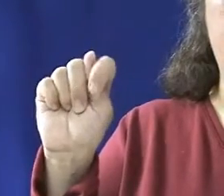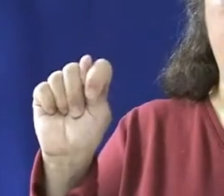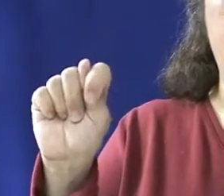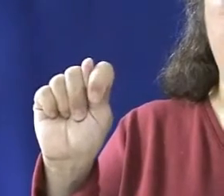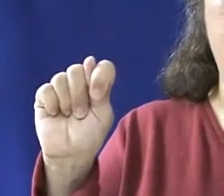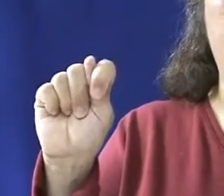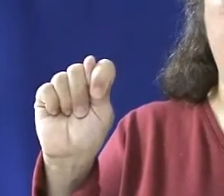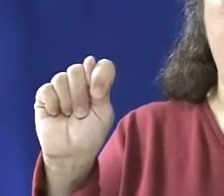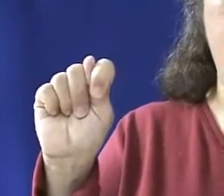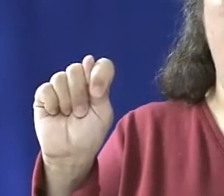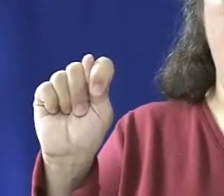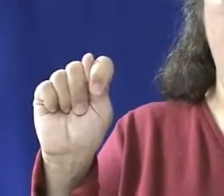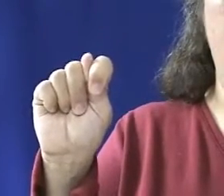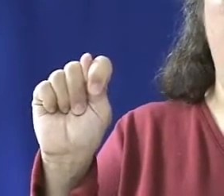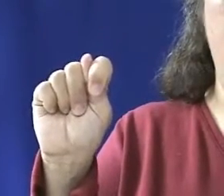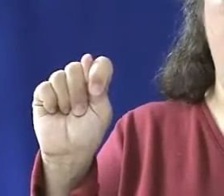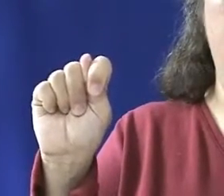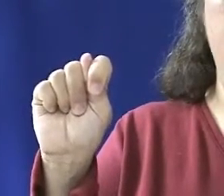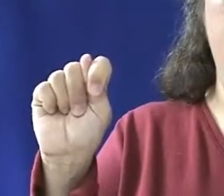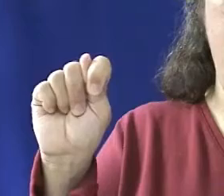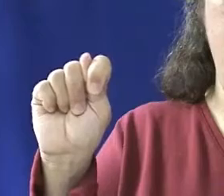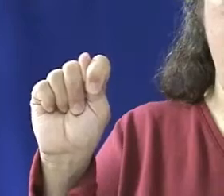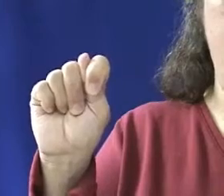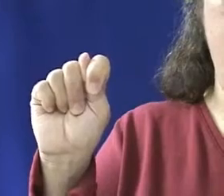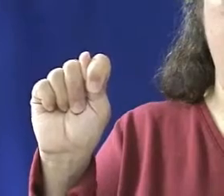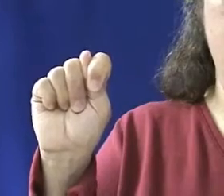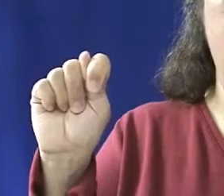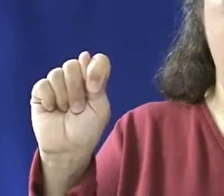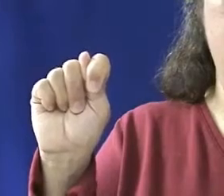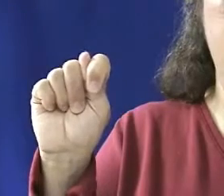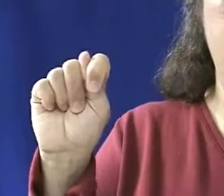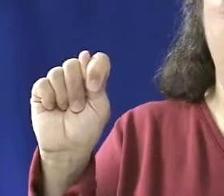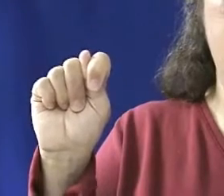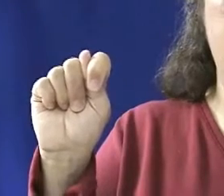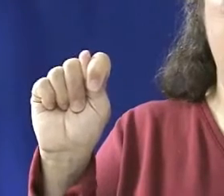T, thumb between the index and middle finger.